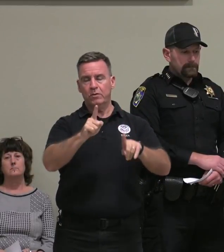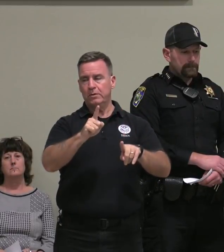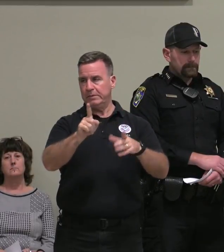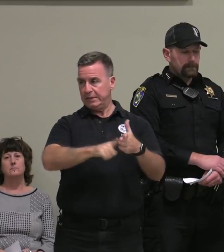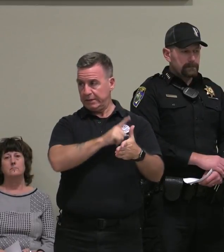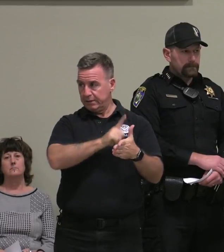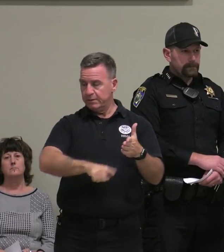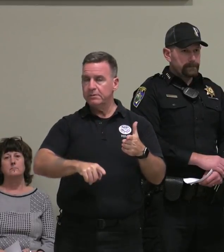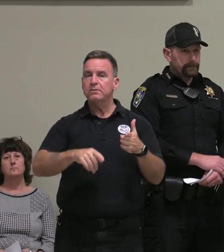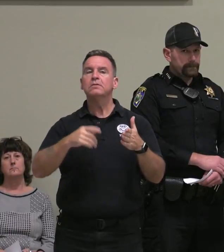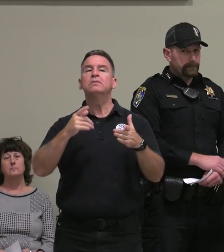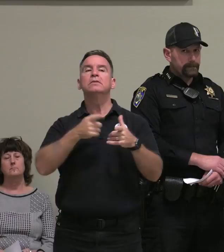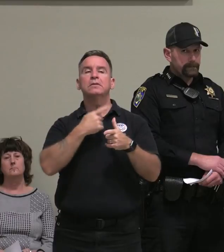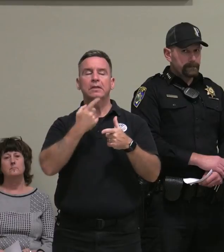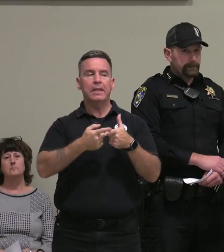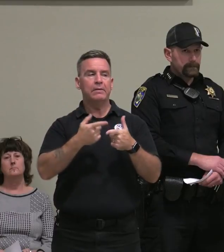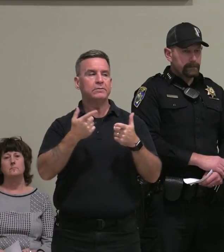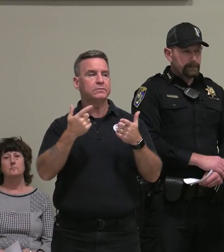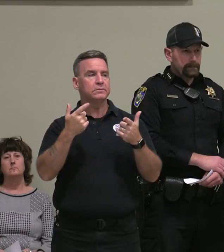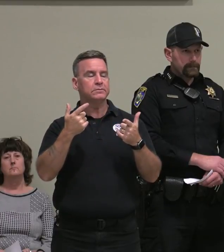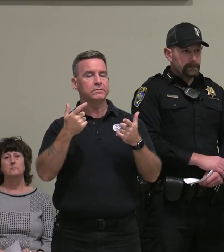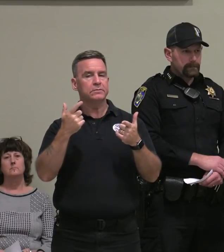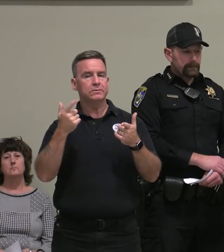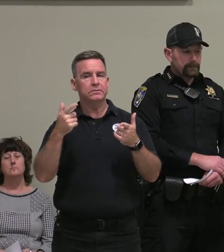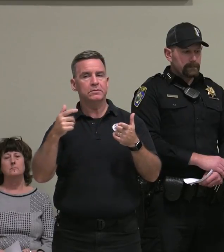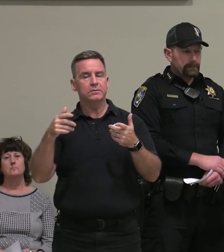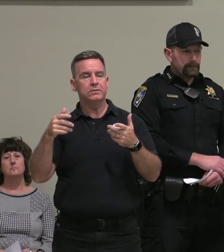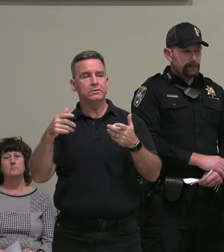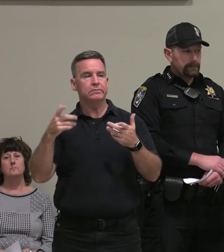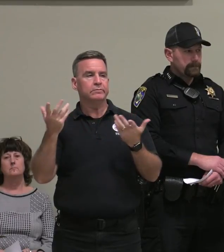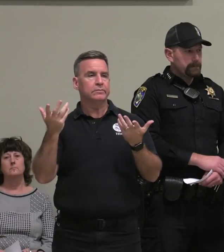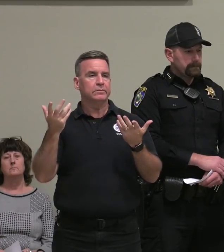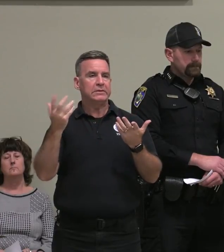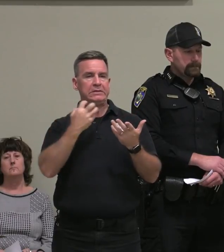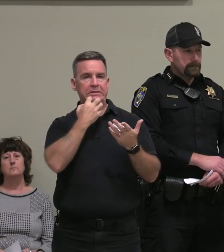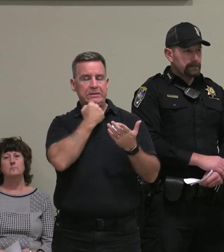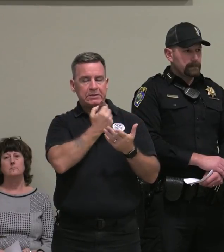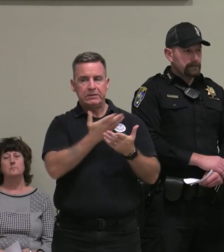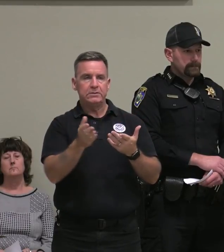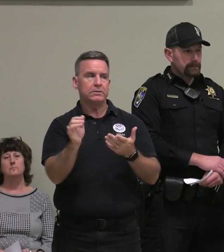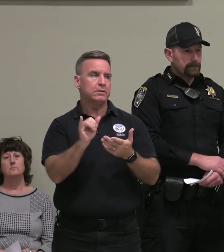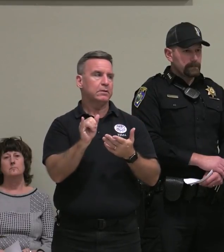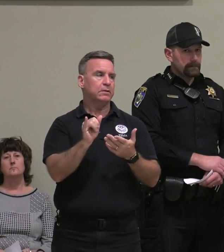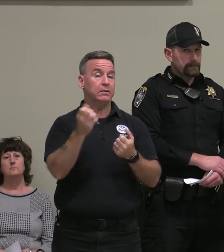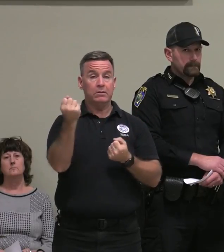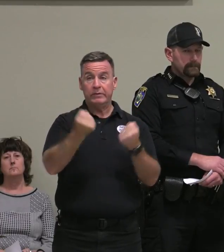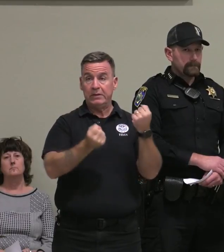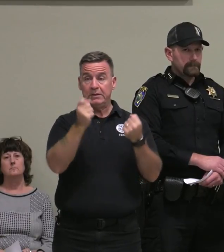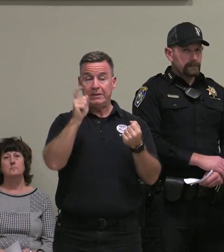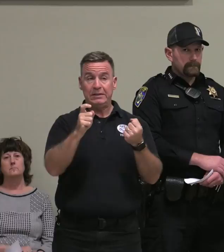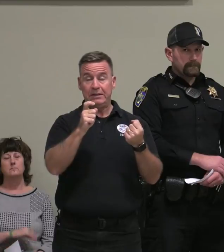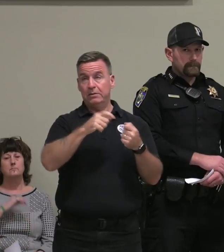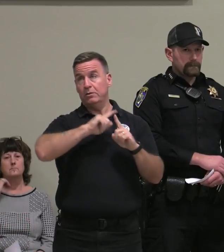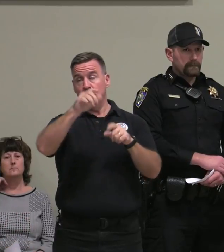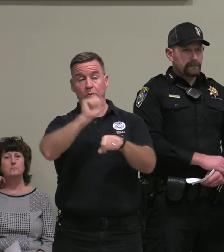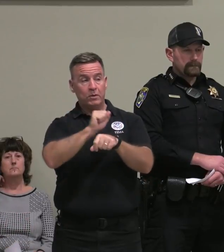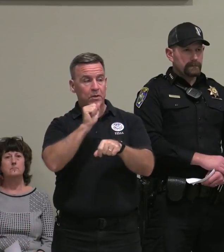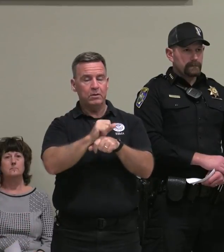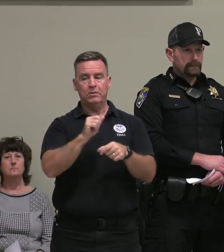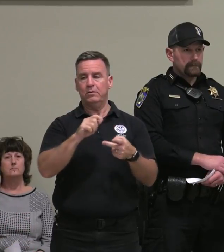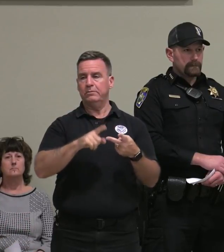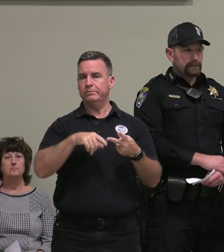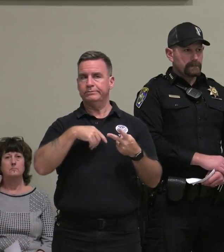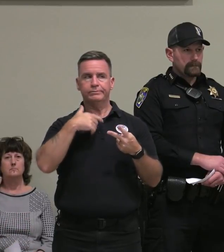being lifted so that they could get critical items like vehicles that they needed to go to work with or